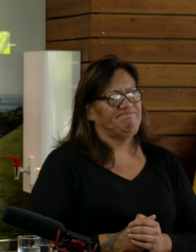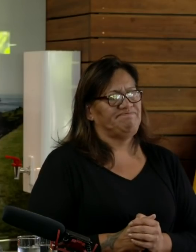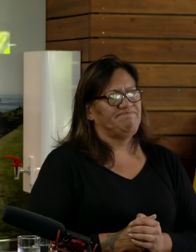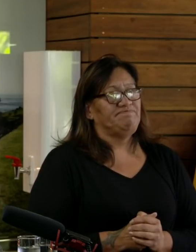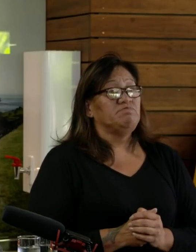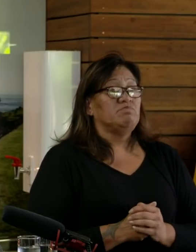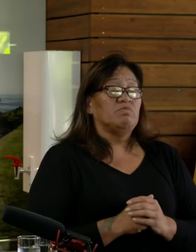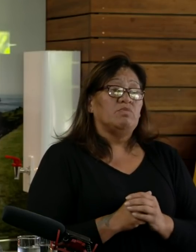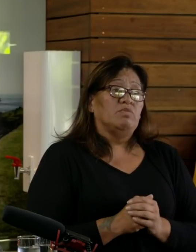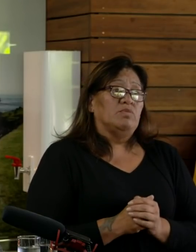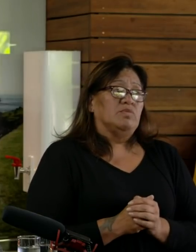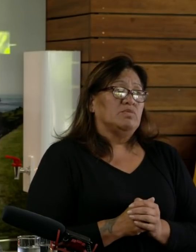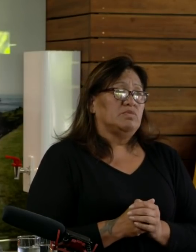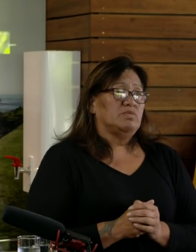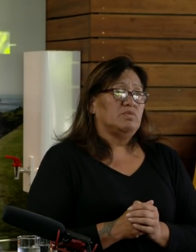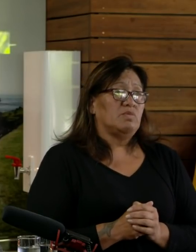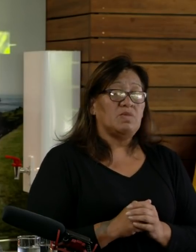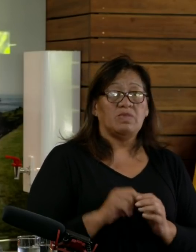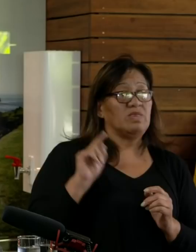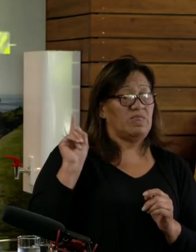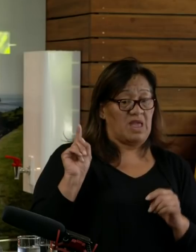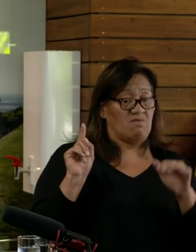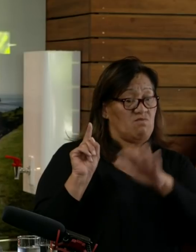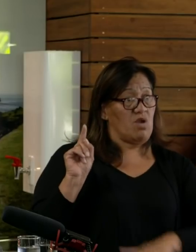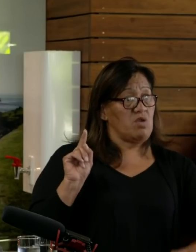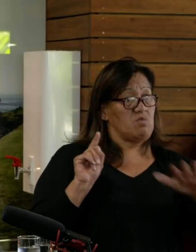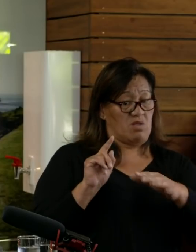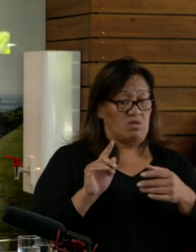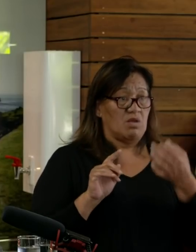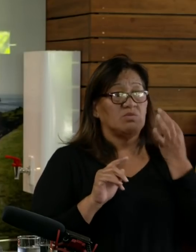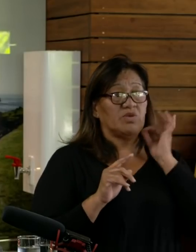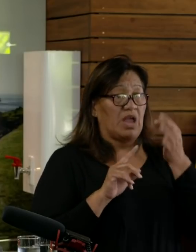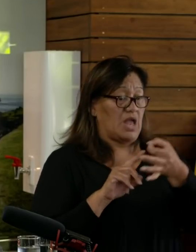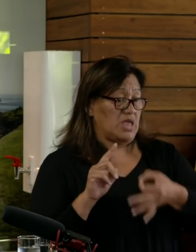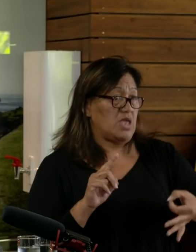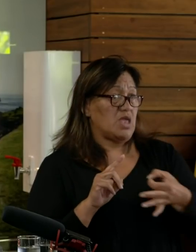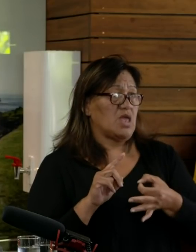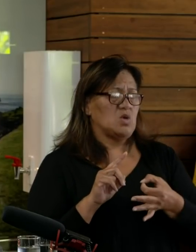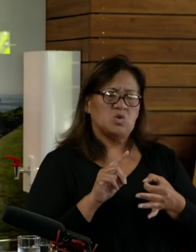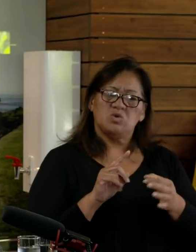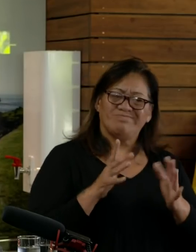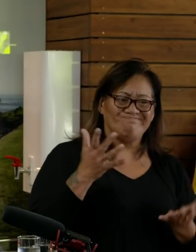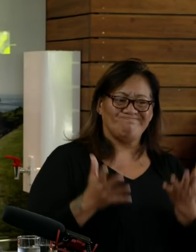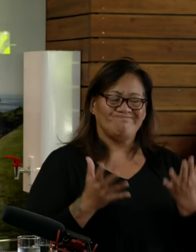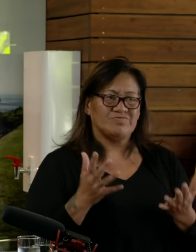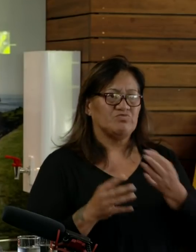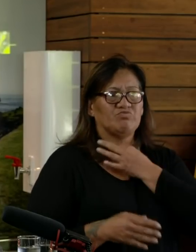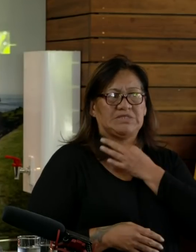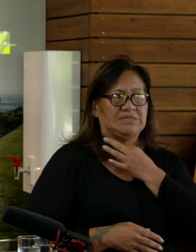The environment that those staff encountered was unpredictable,